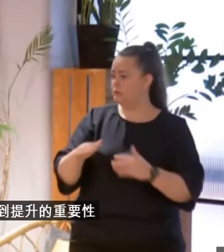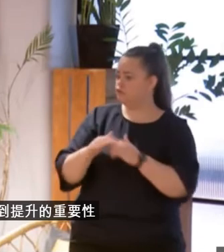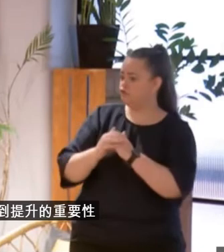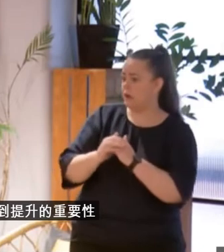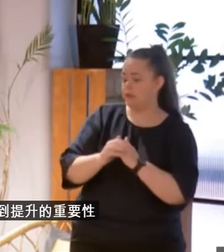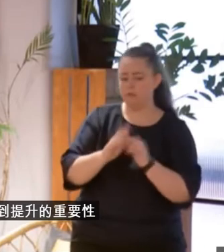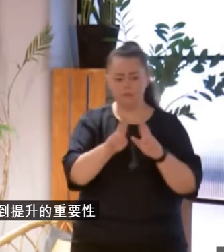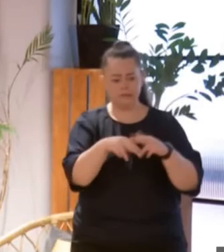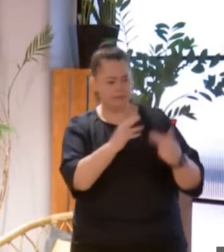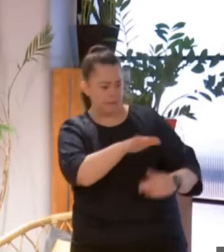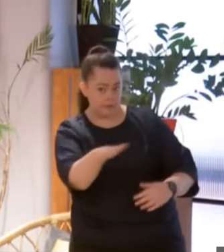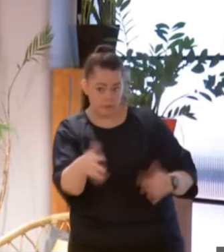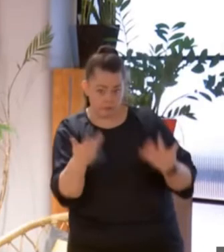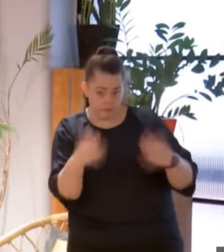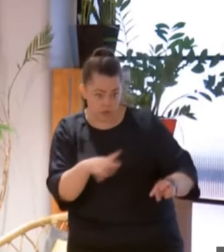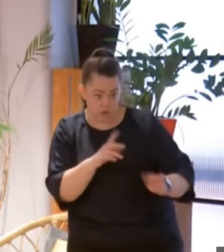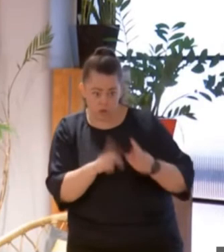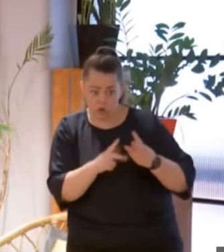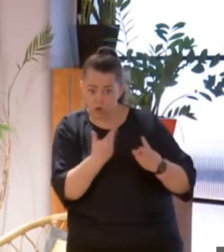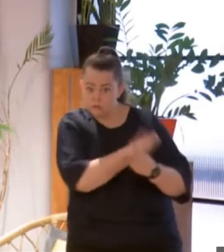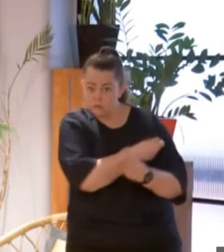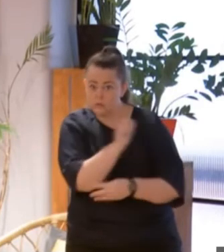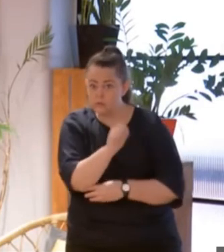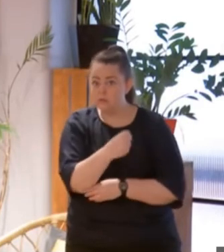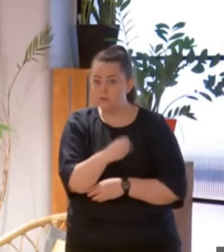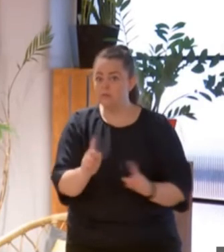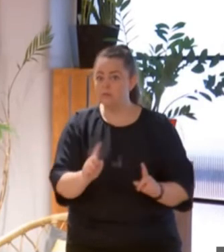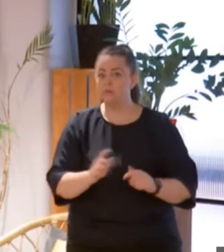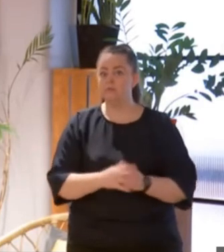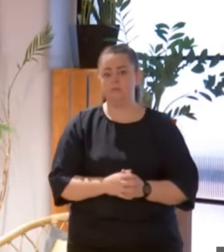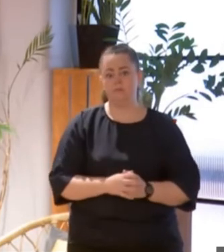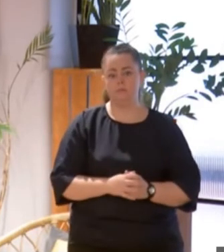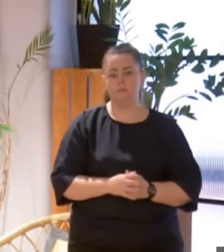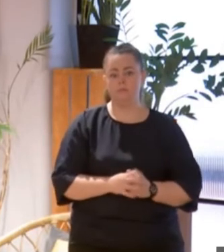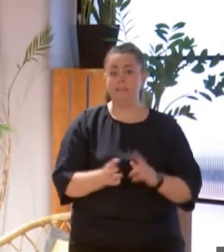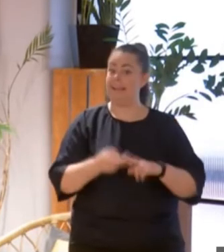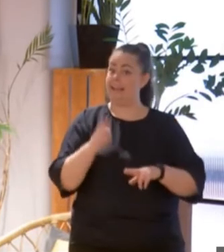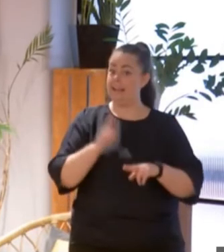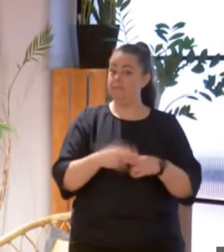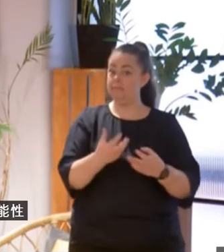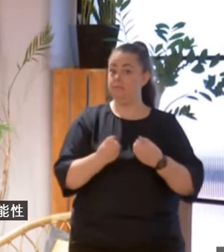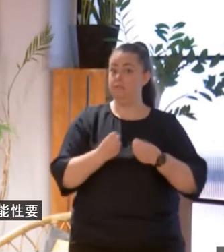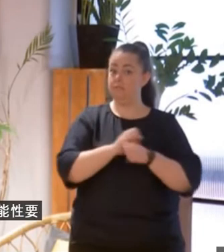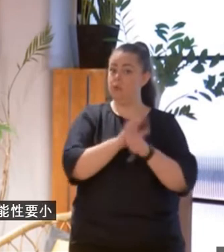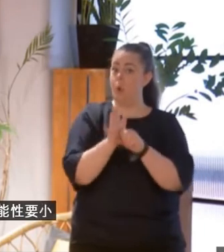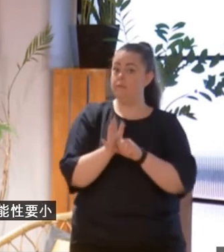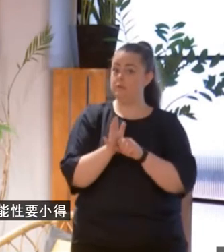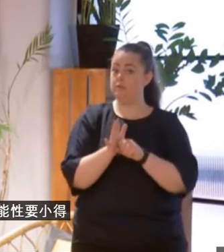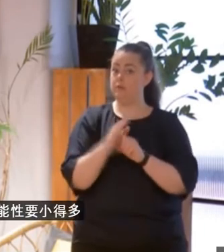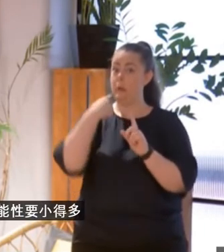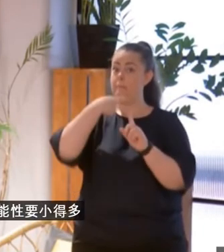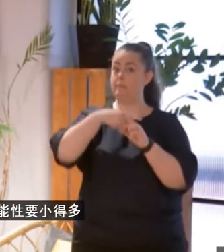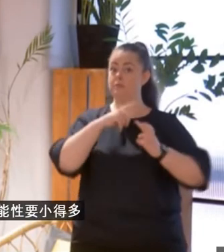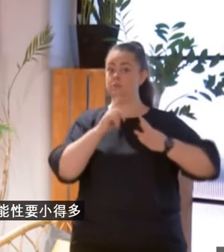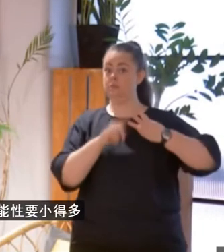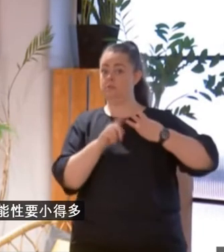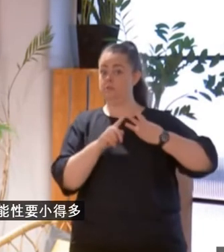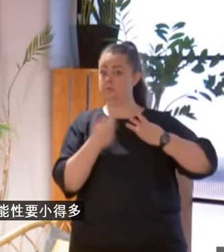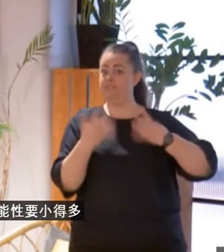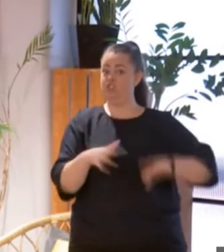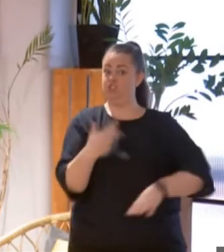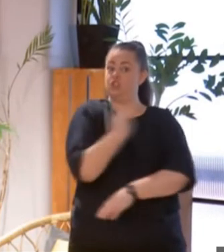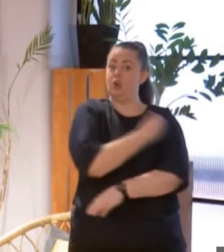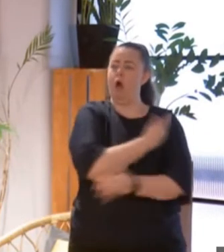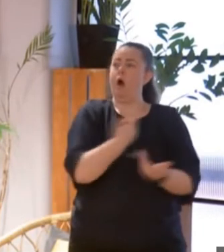boosted. We know that you are far less likely to end up with serious illness, far less likely